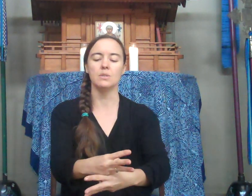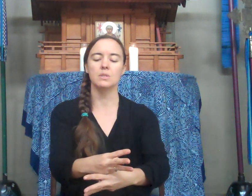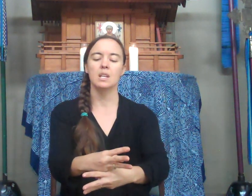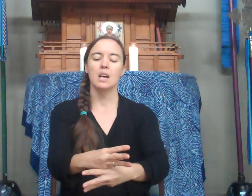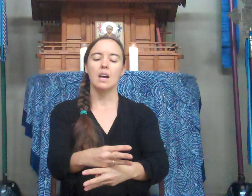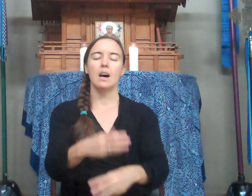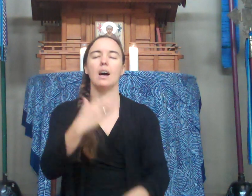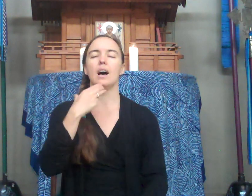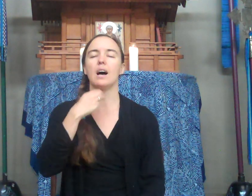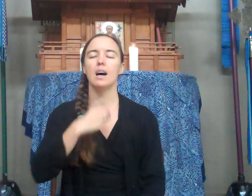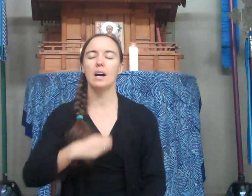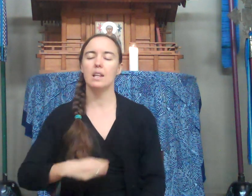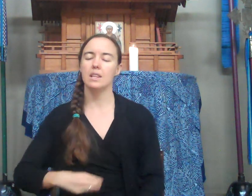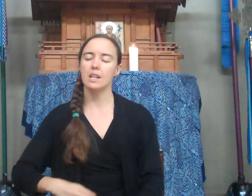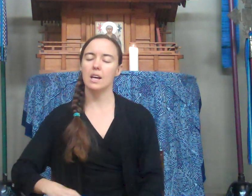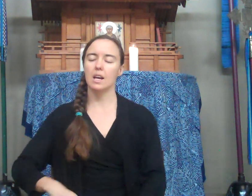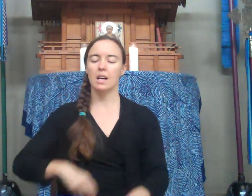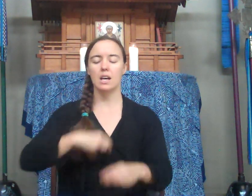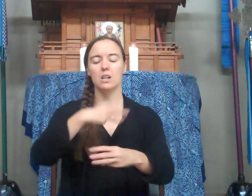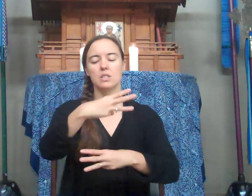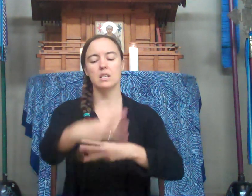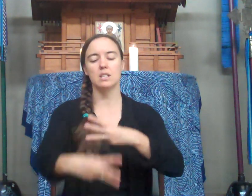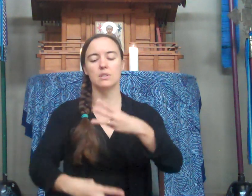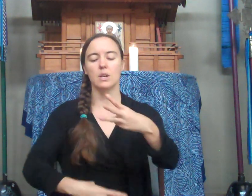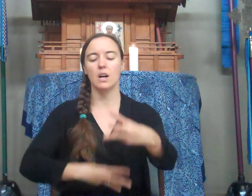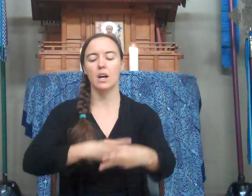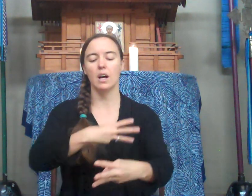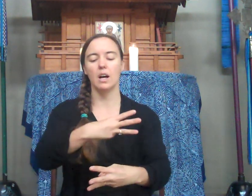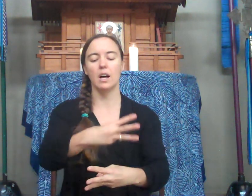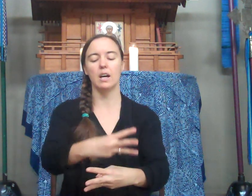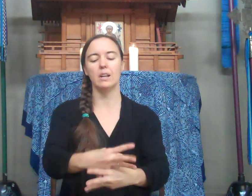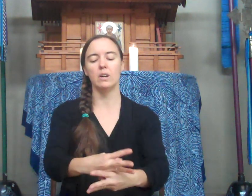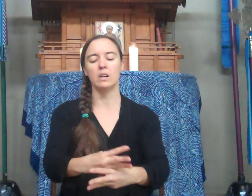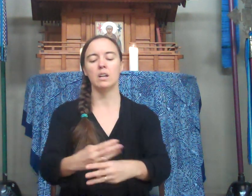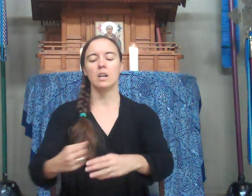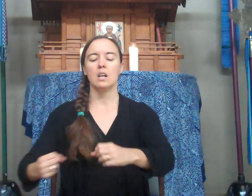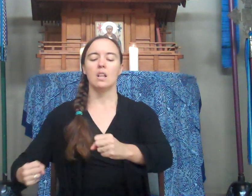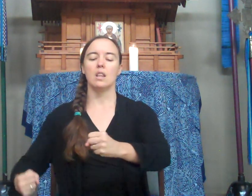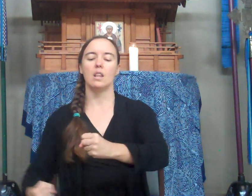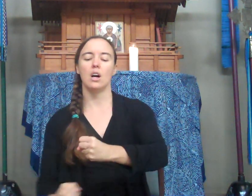nations and their desire, the